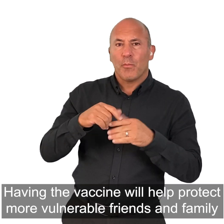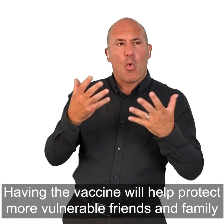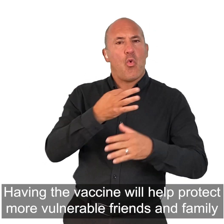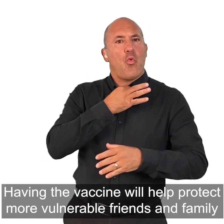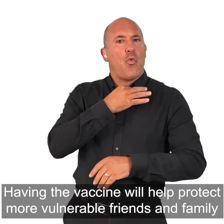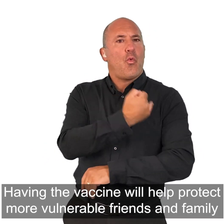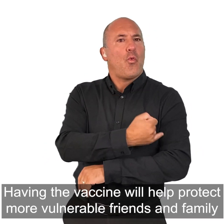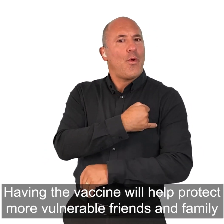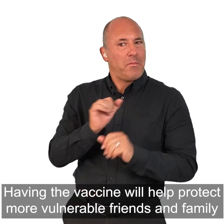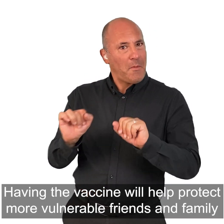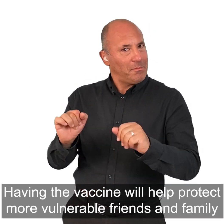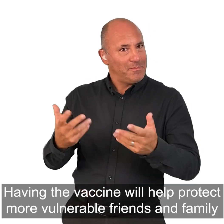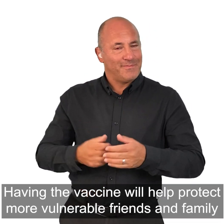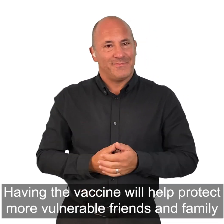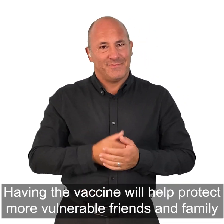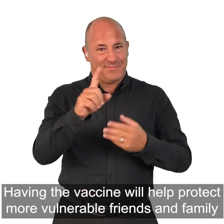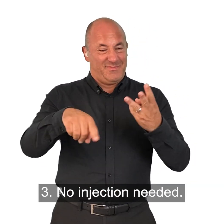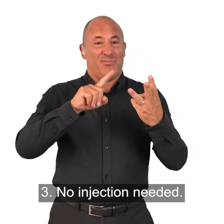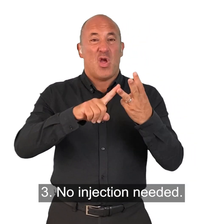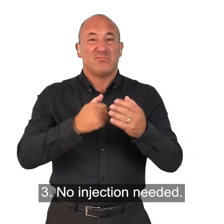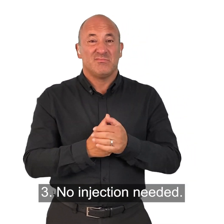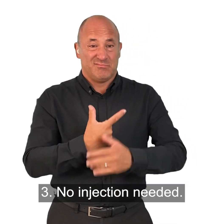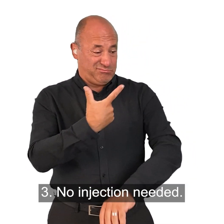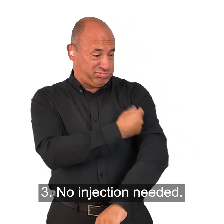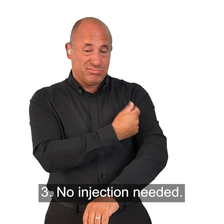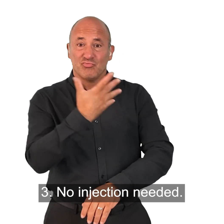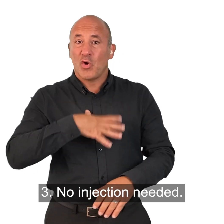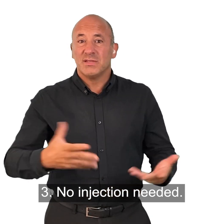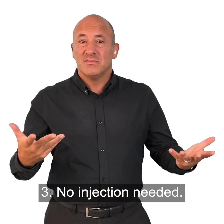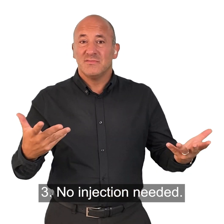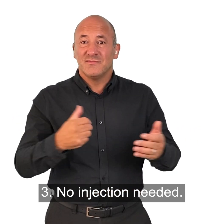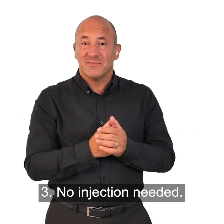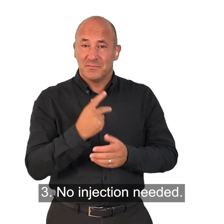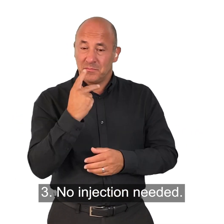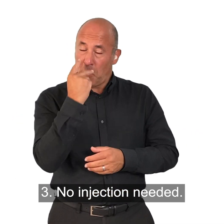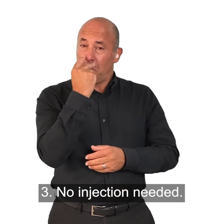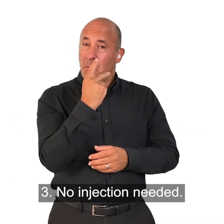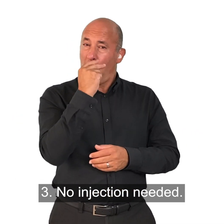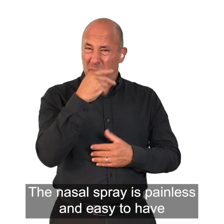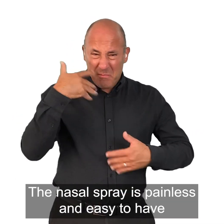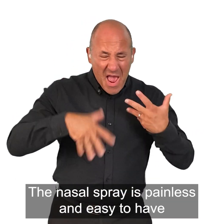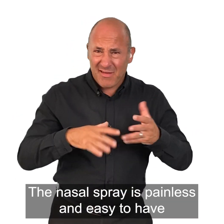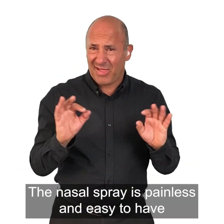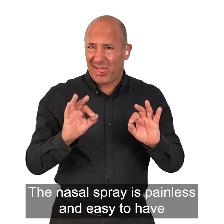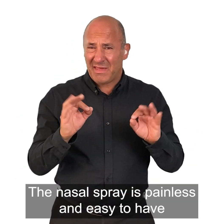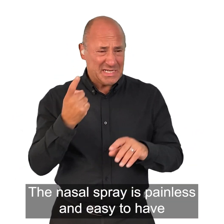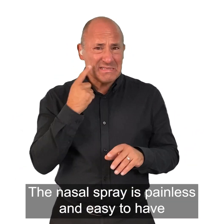Having the vaccine will help protect more vulnerable friends and family. 3. No injection needed. The nasal spray is